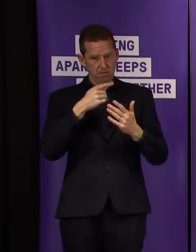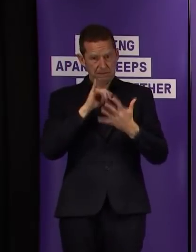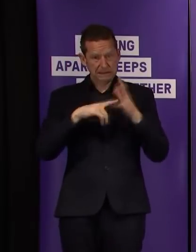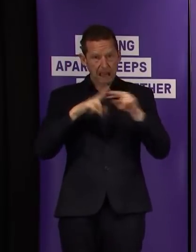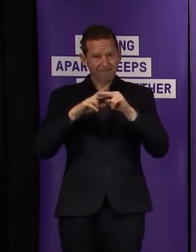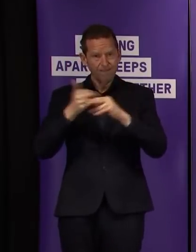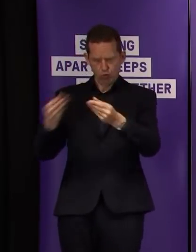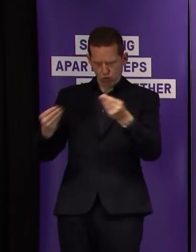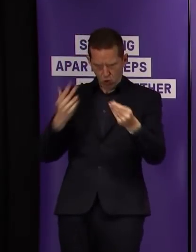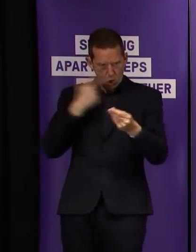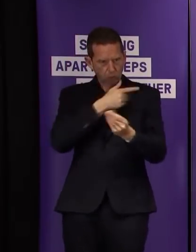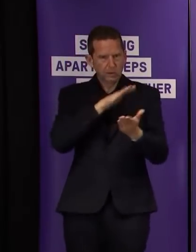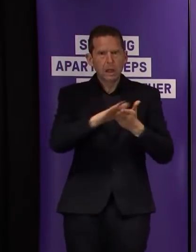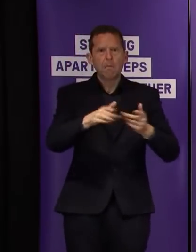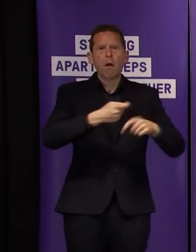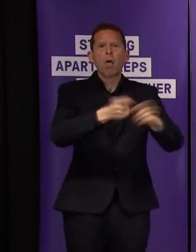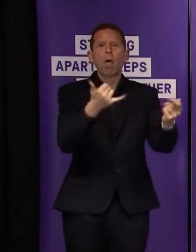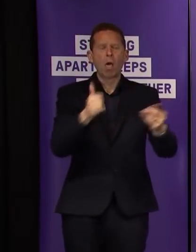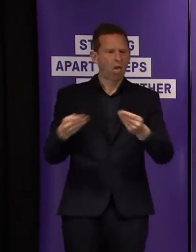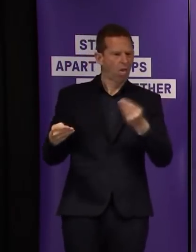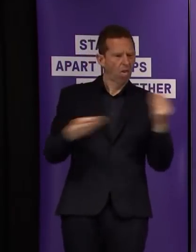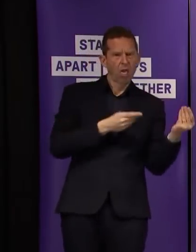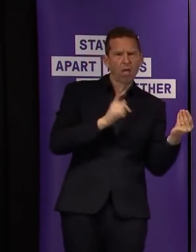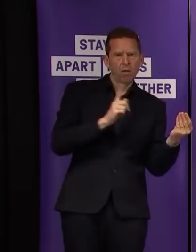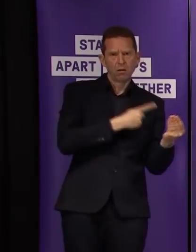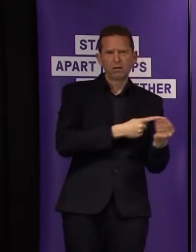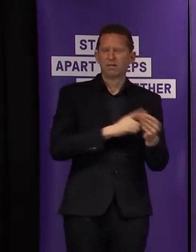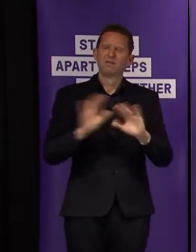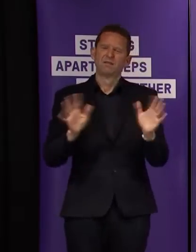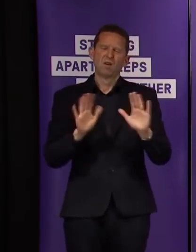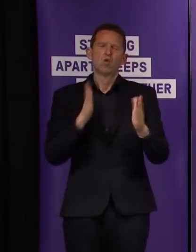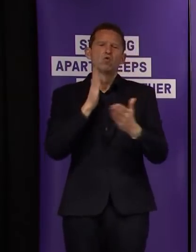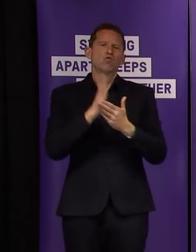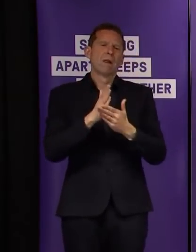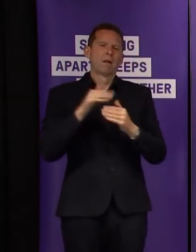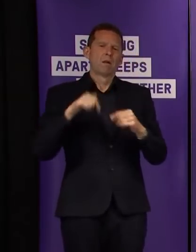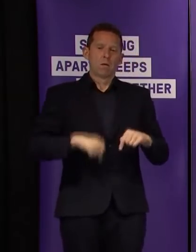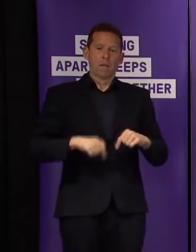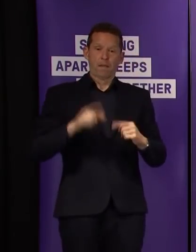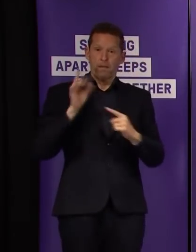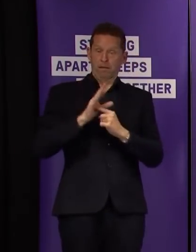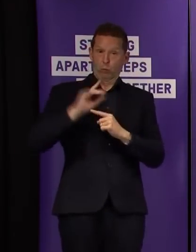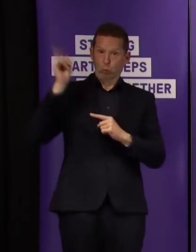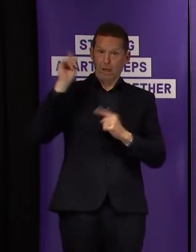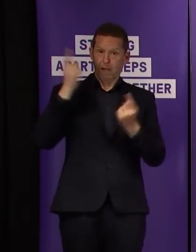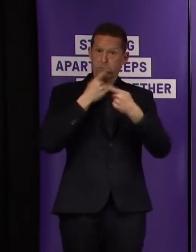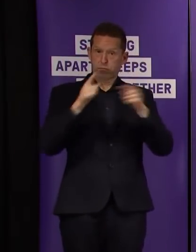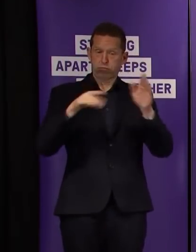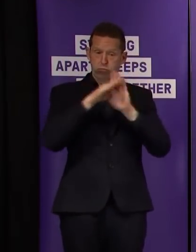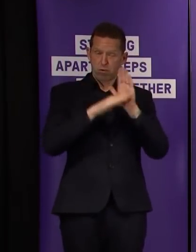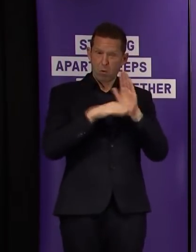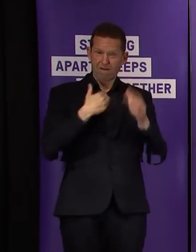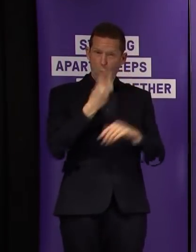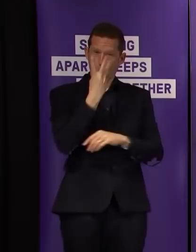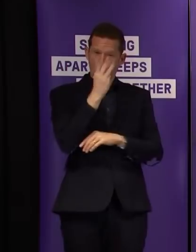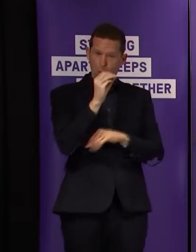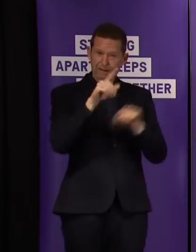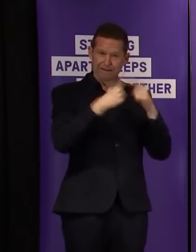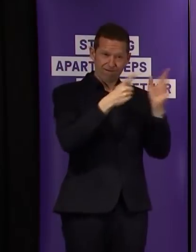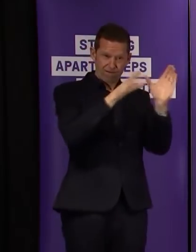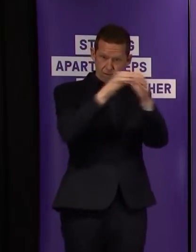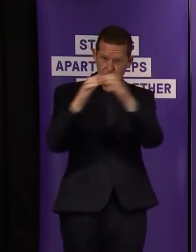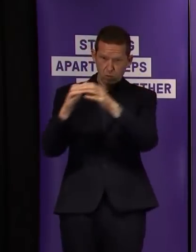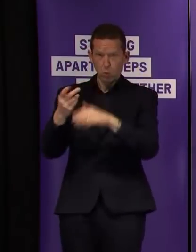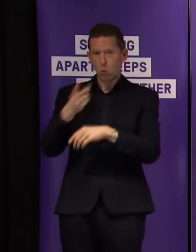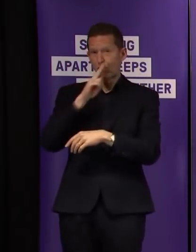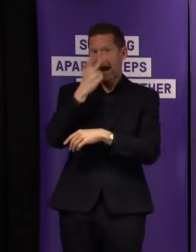it's not a matter of providing the entire plan. It's about input. So it's about, I think, 30 different roundtables, 280 different